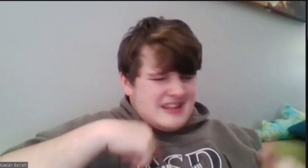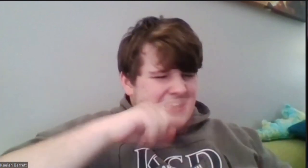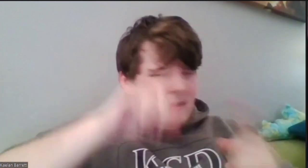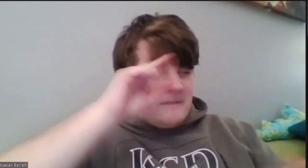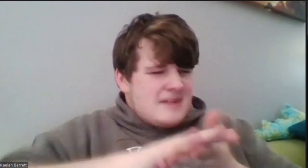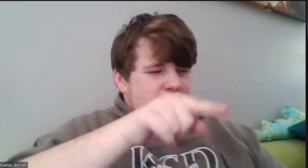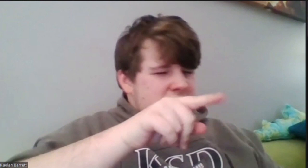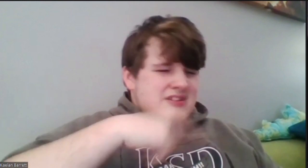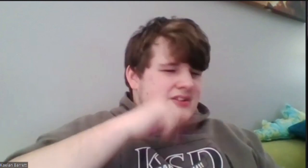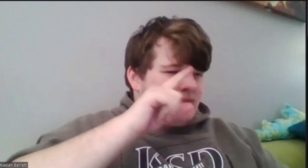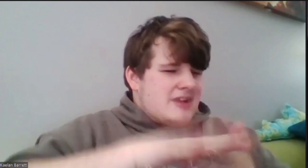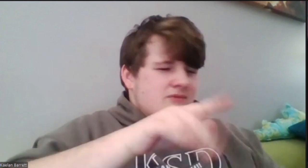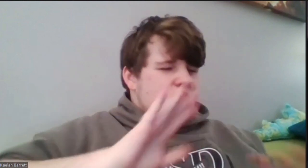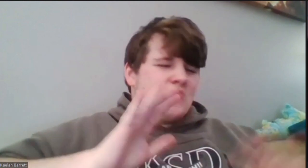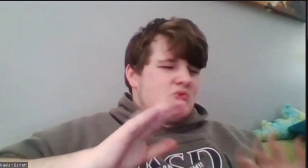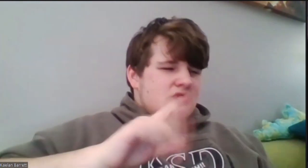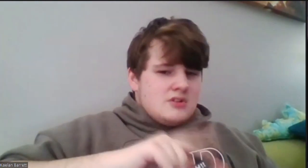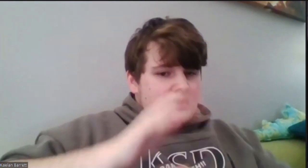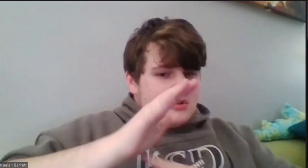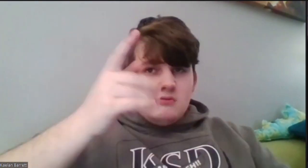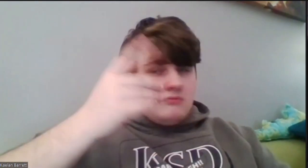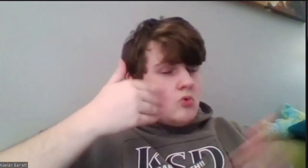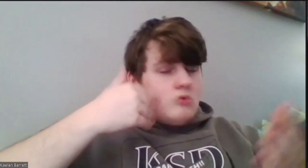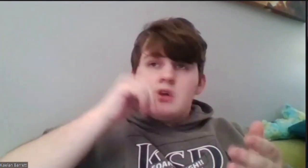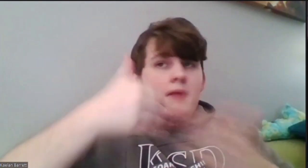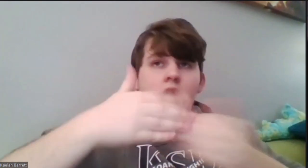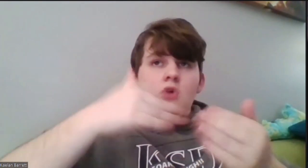No, there's no way. I don't believe you. I can't believe what you're showing me right now.